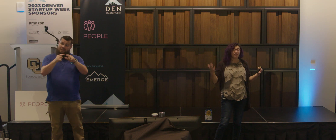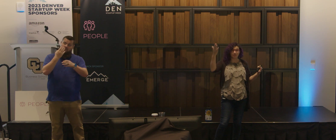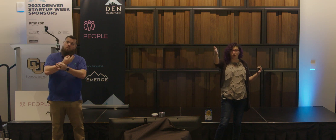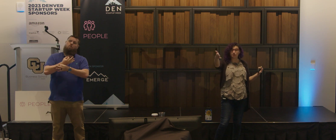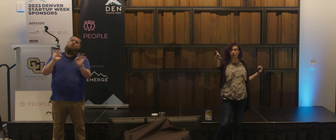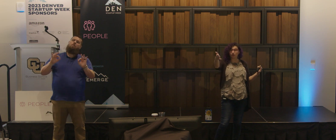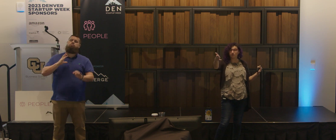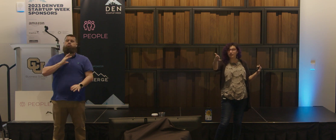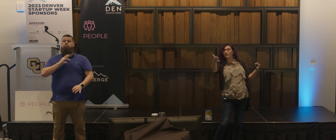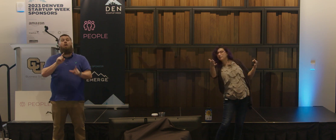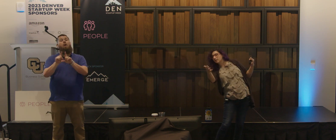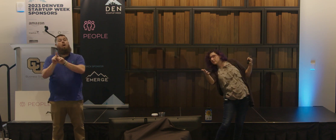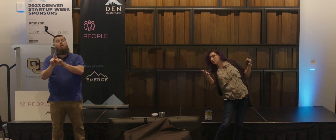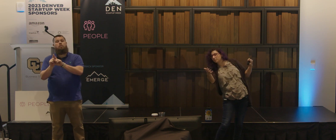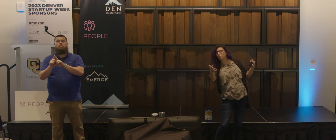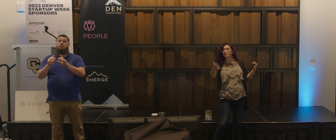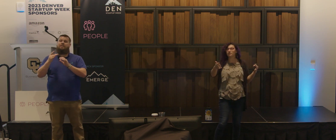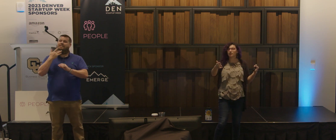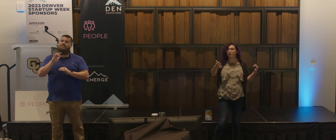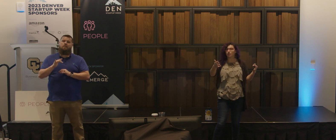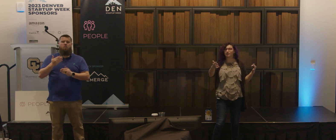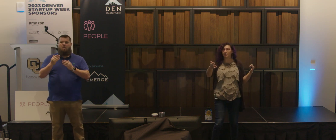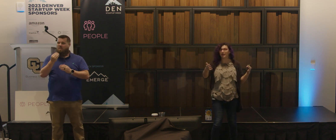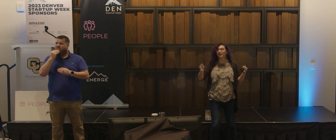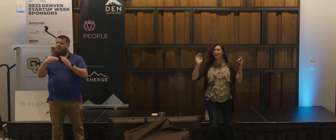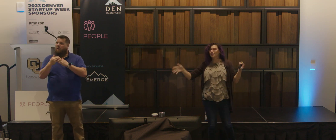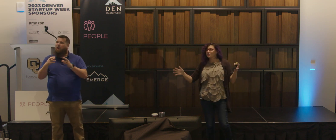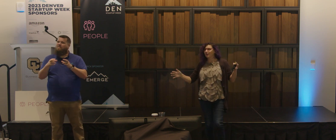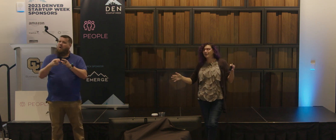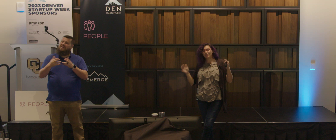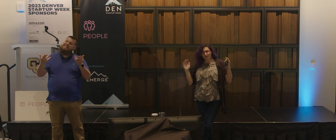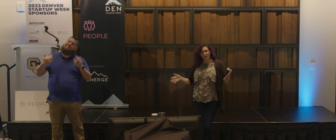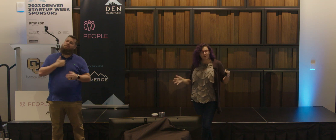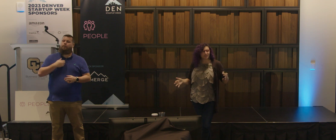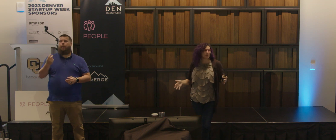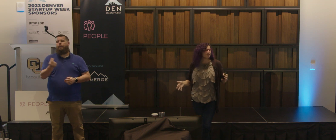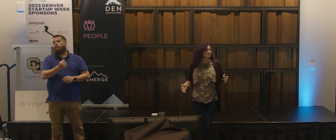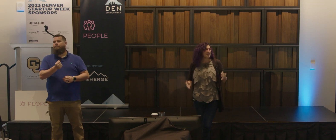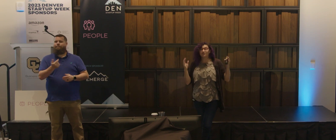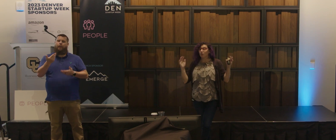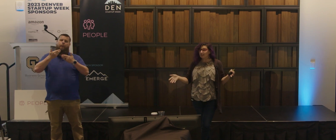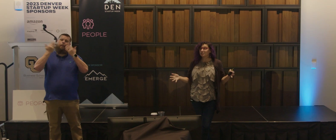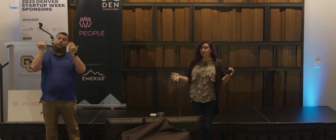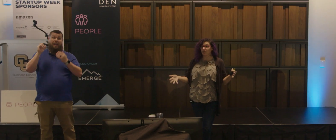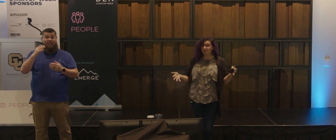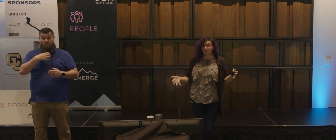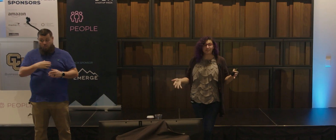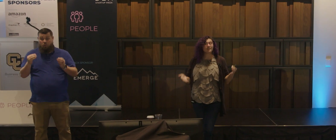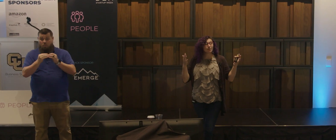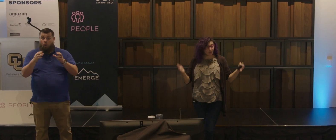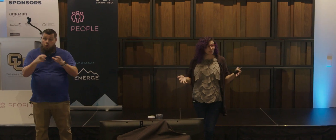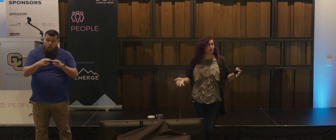free. They've also conveniently given us, we might have eaten all the donuts in the back. Sorry, there are no more donuts. If you wish there were